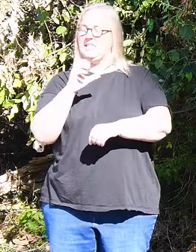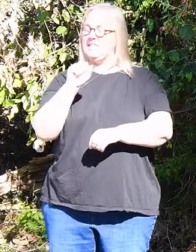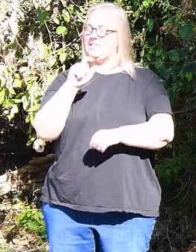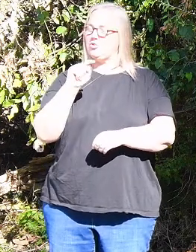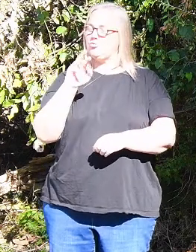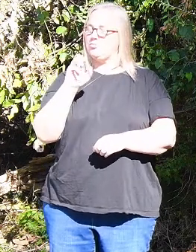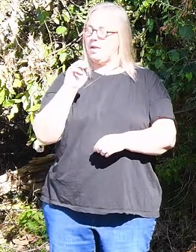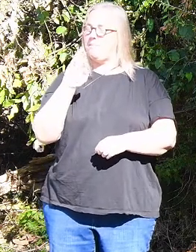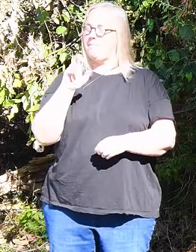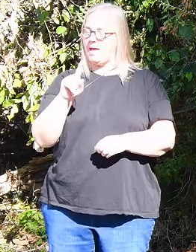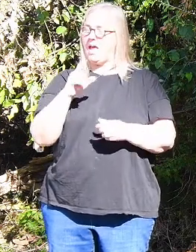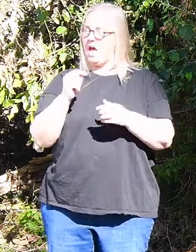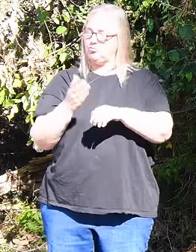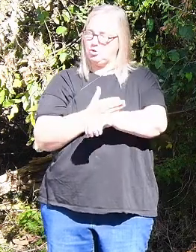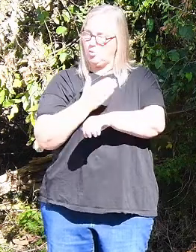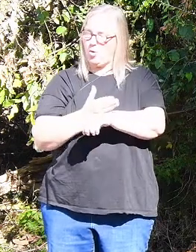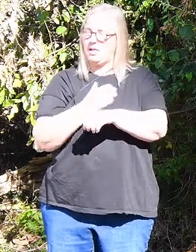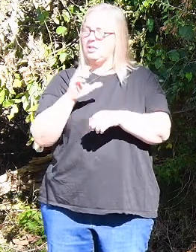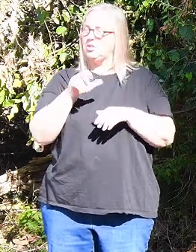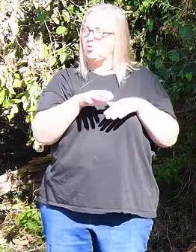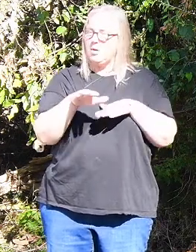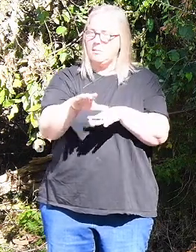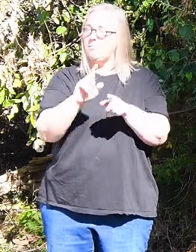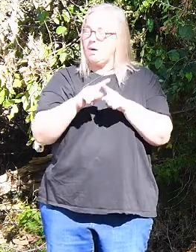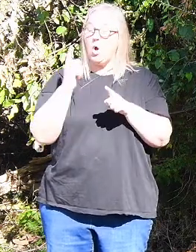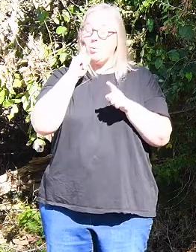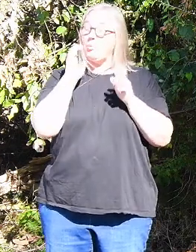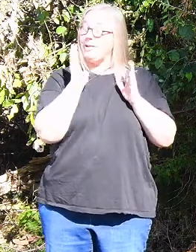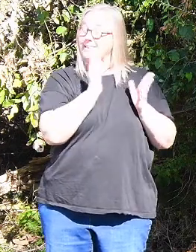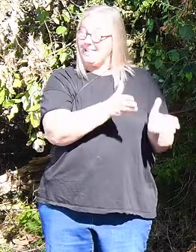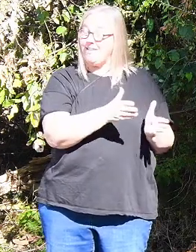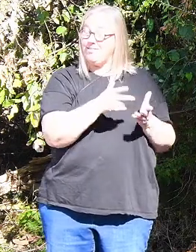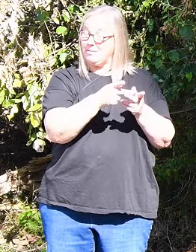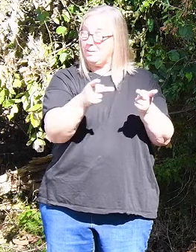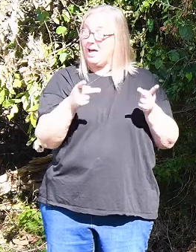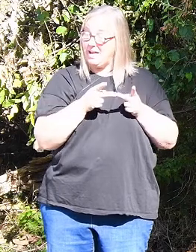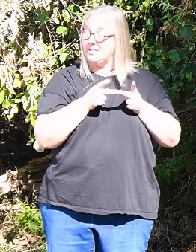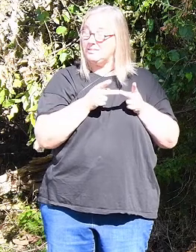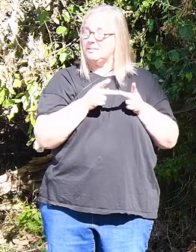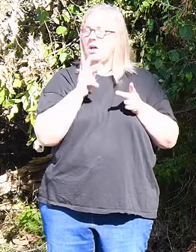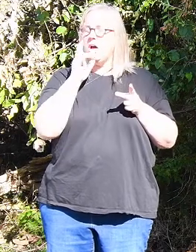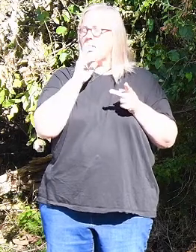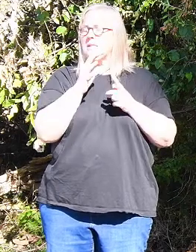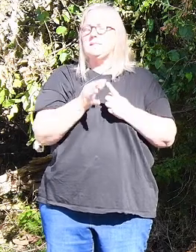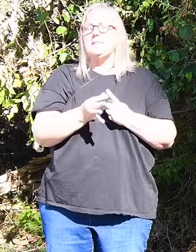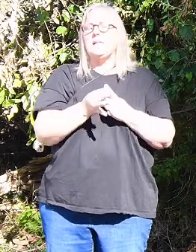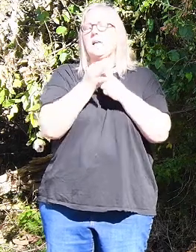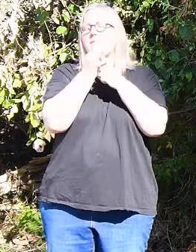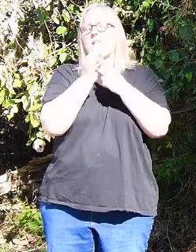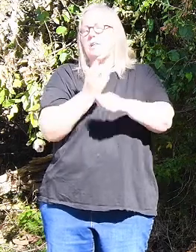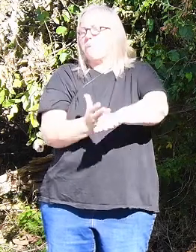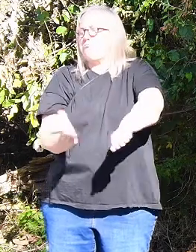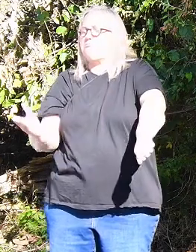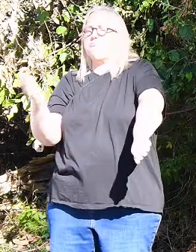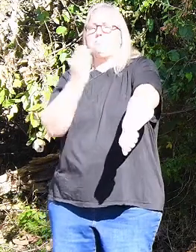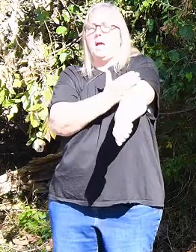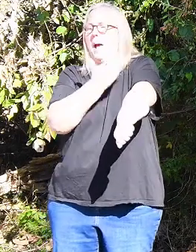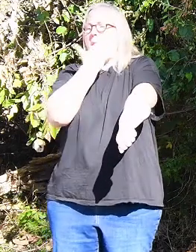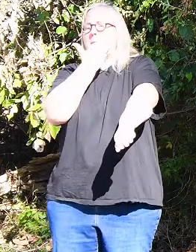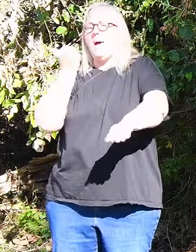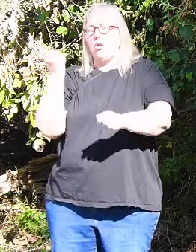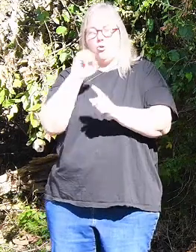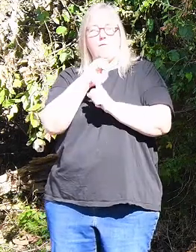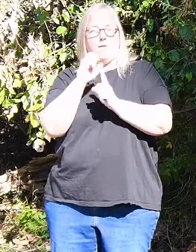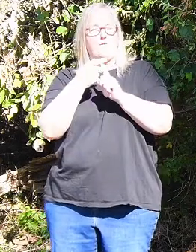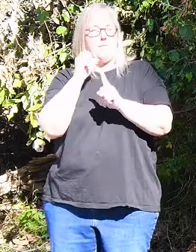this stream, but we are leaving this site significantly better environmentally than we found it, than we walked